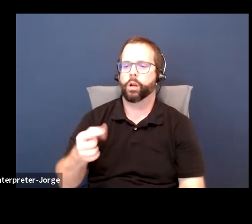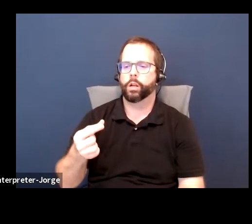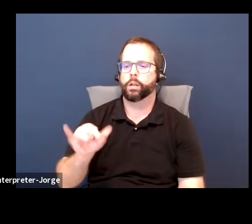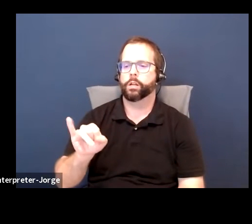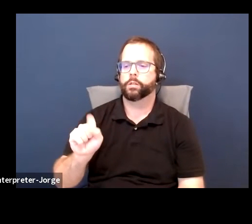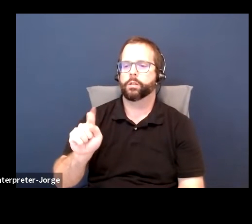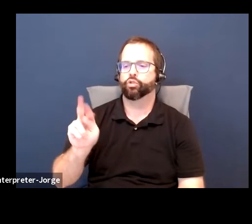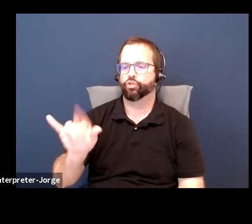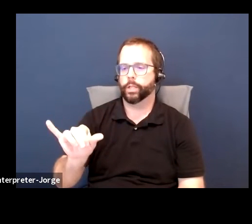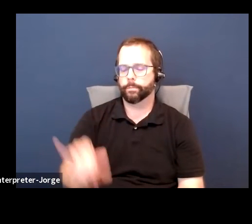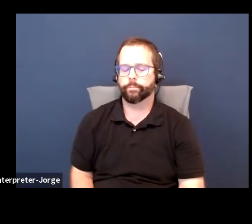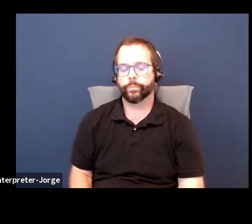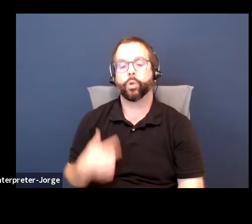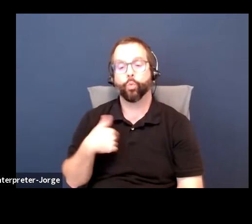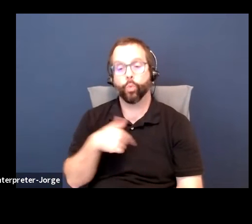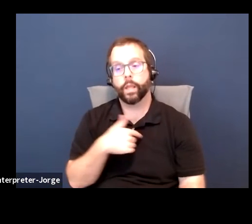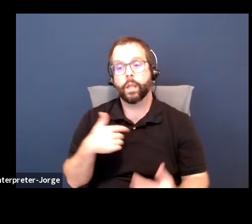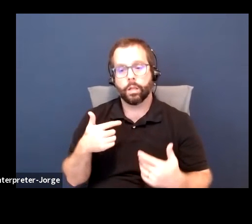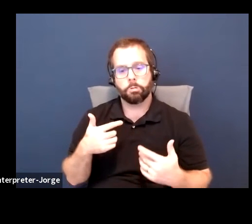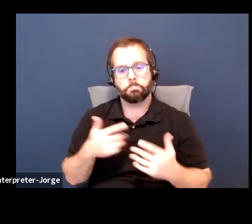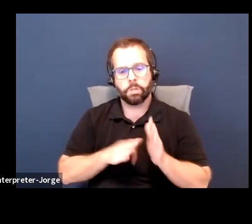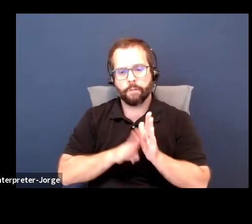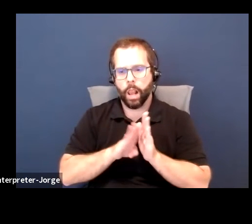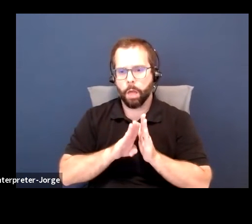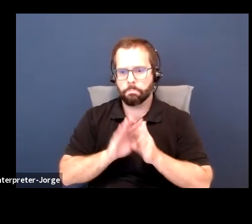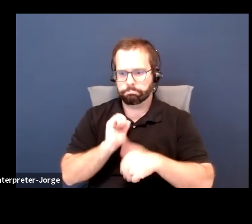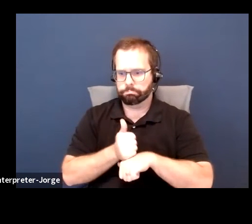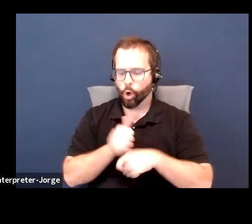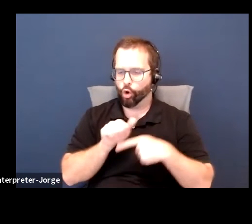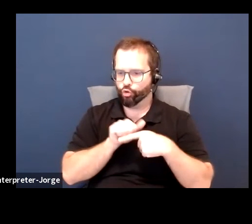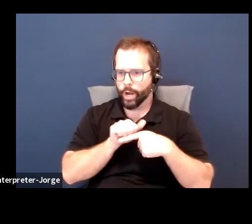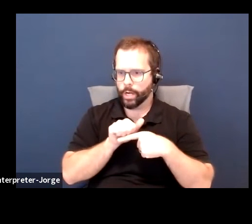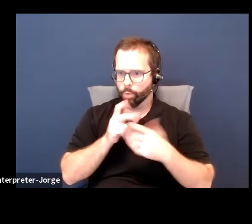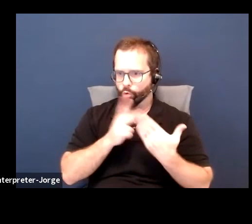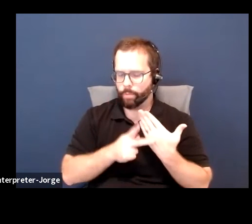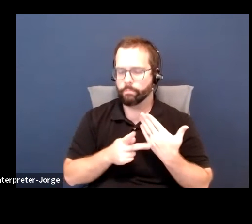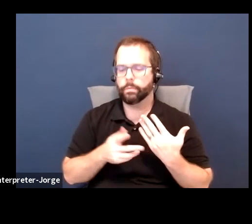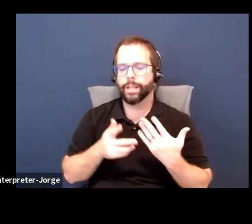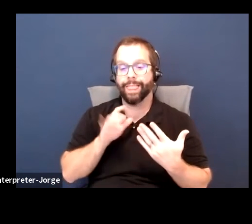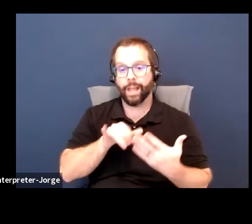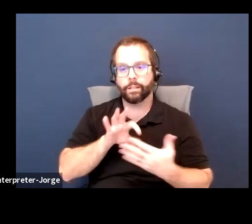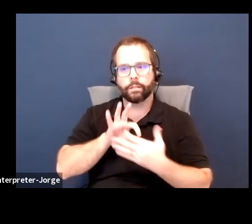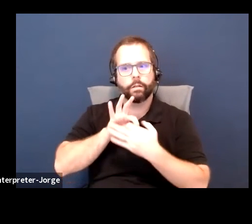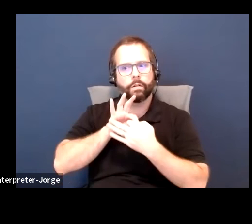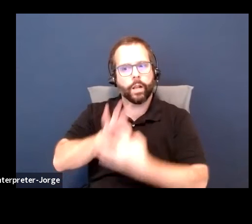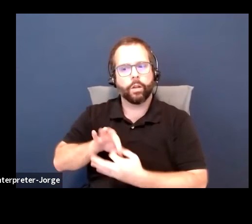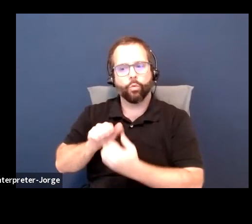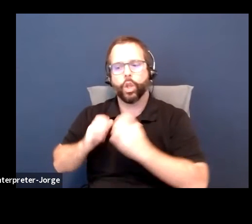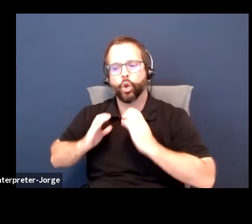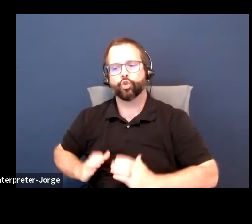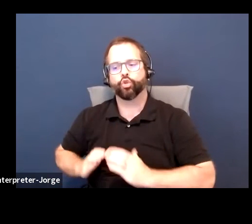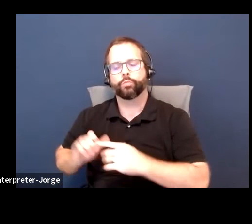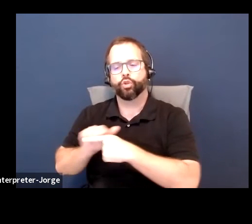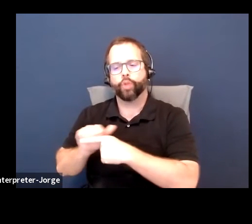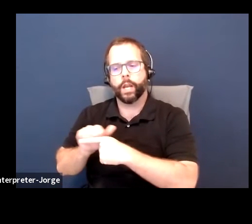developed this training that is based upon a consumer-directed approach. And